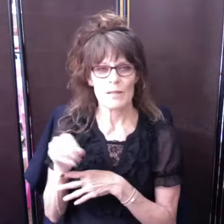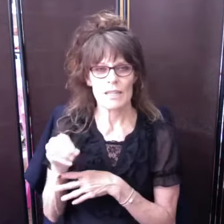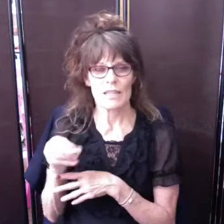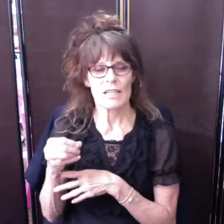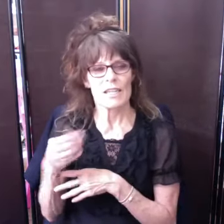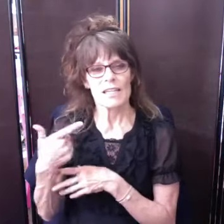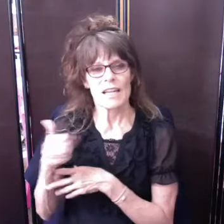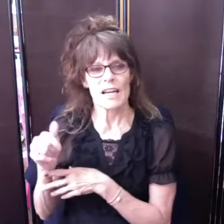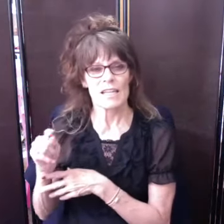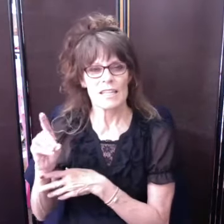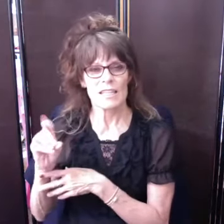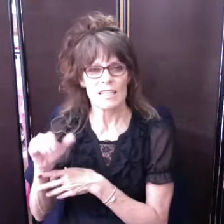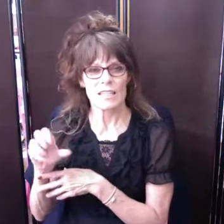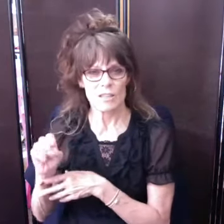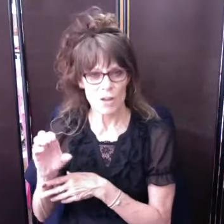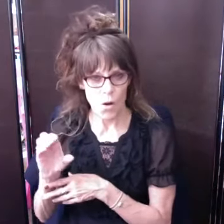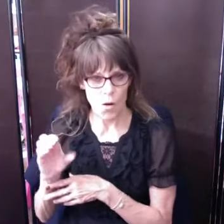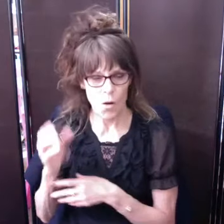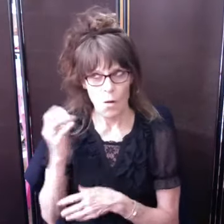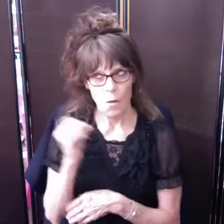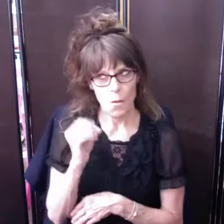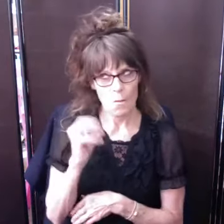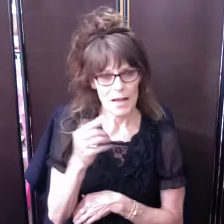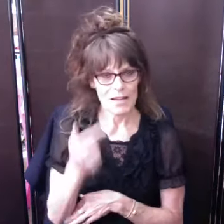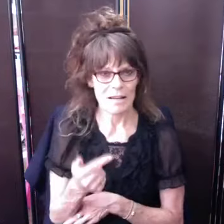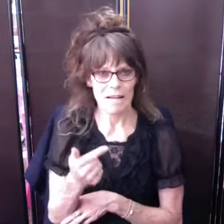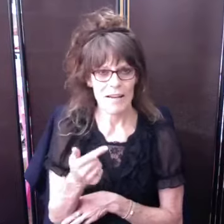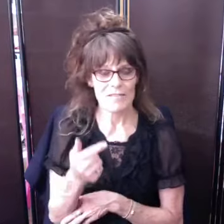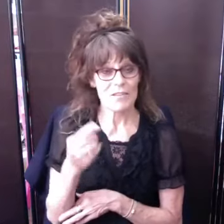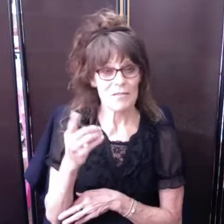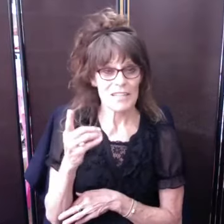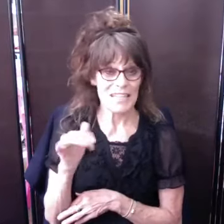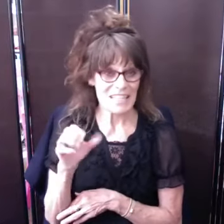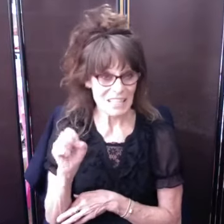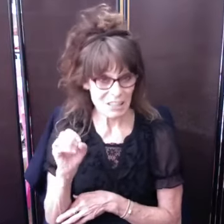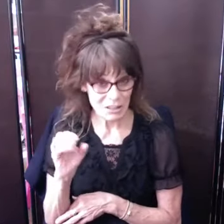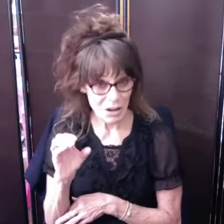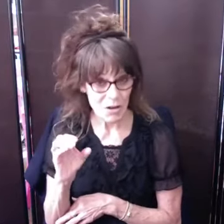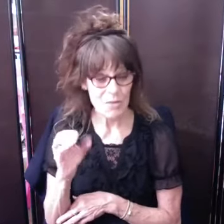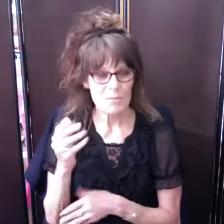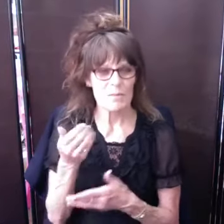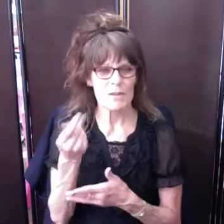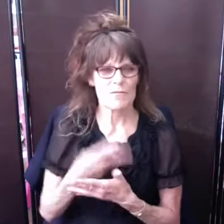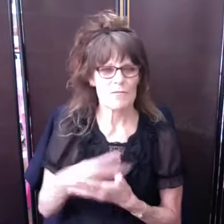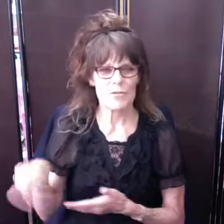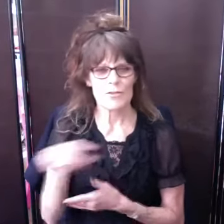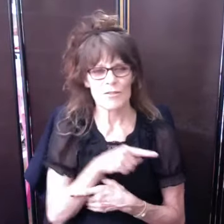And oh my God, height of the disco era, there are a few squares that I think might be old enough to remember what all of that looked like. I'm gonna tell you, we